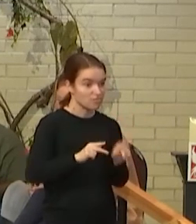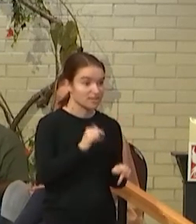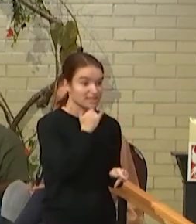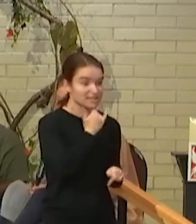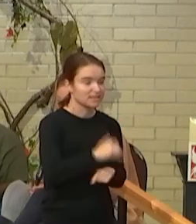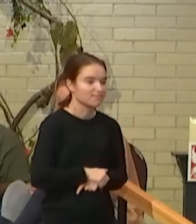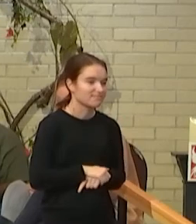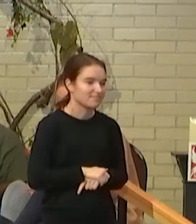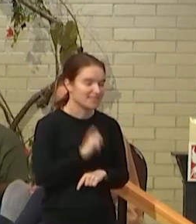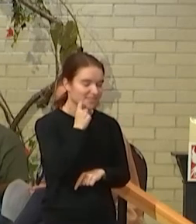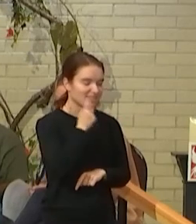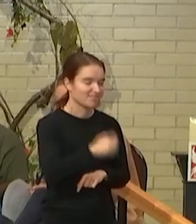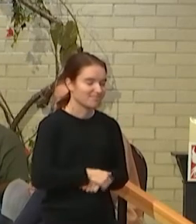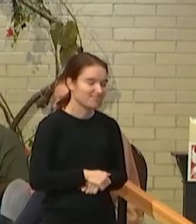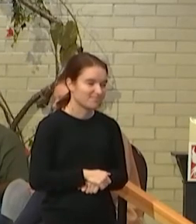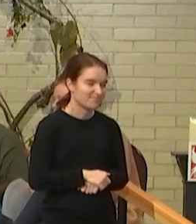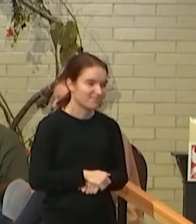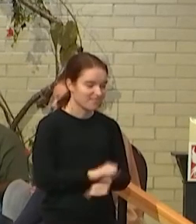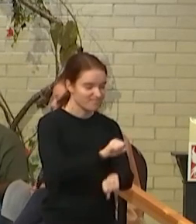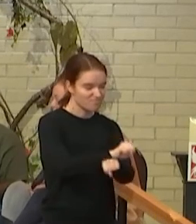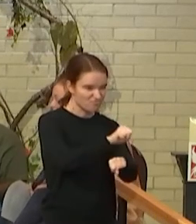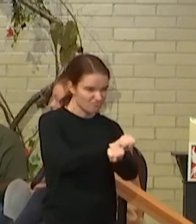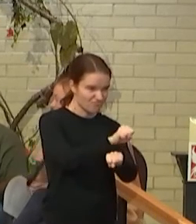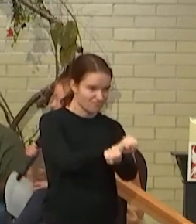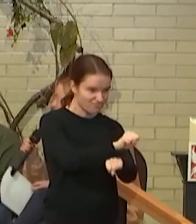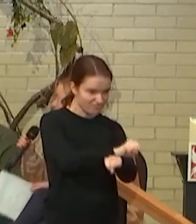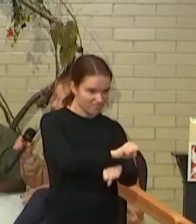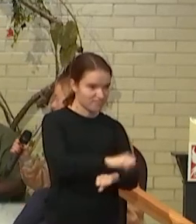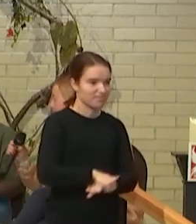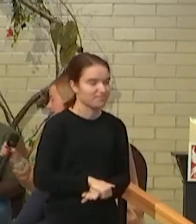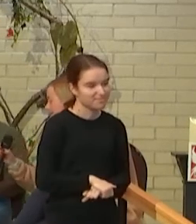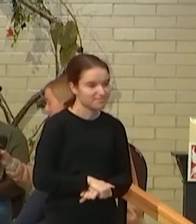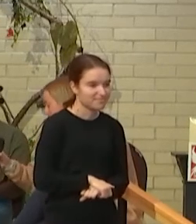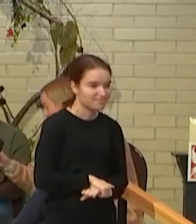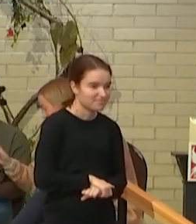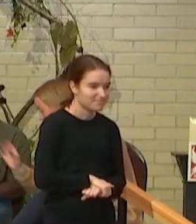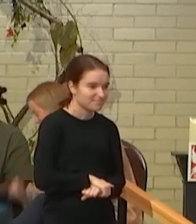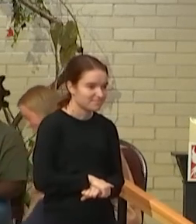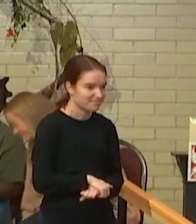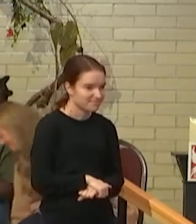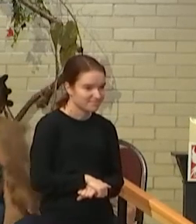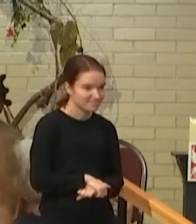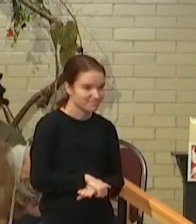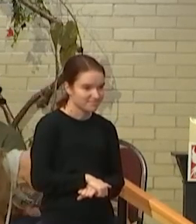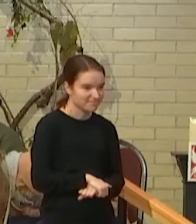that's pretty cool. Proves my hard work, I guess. Period.